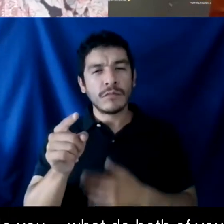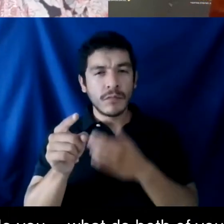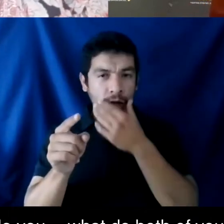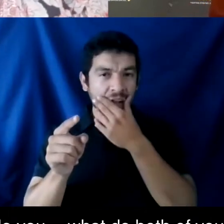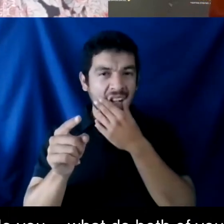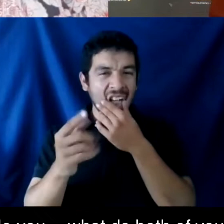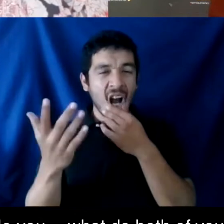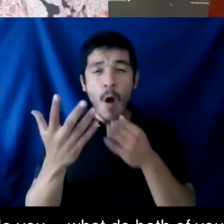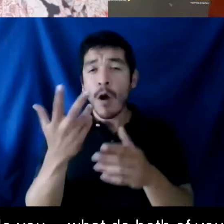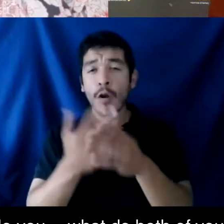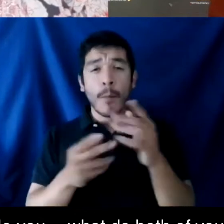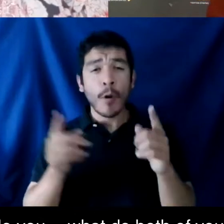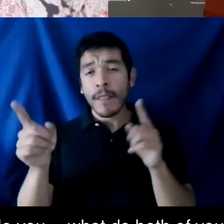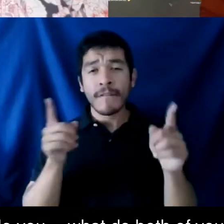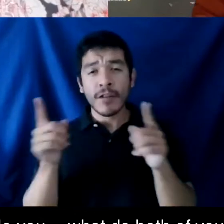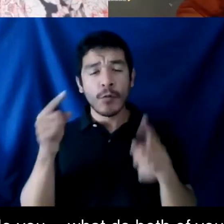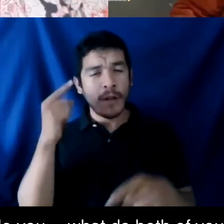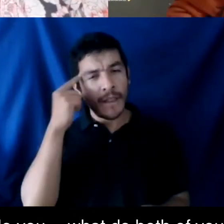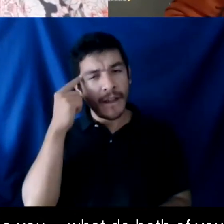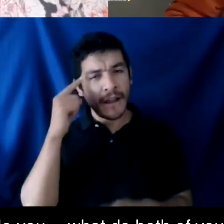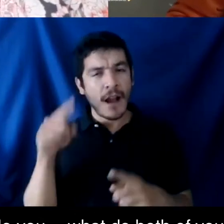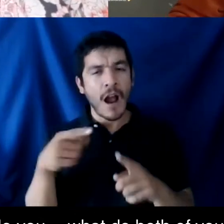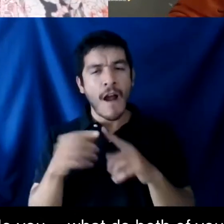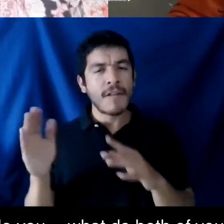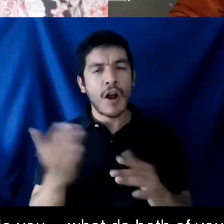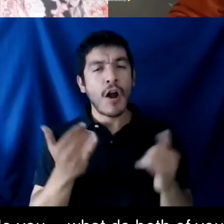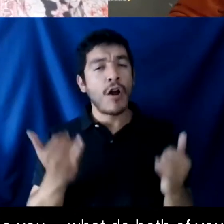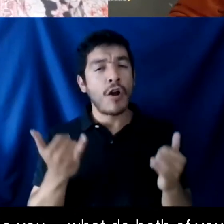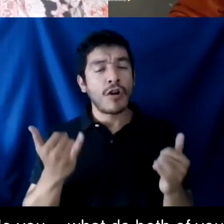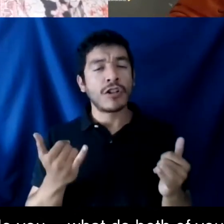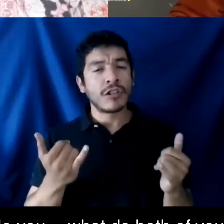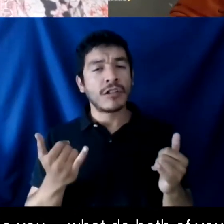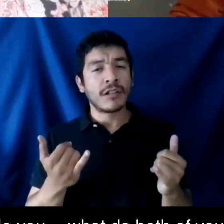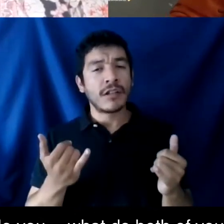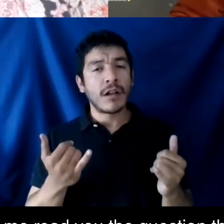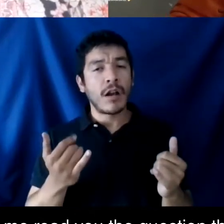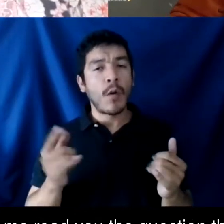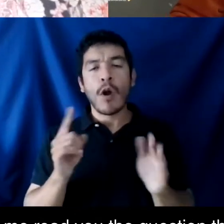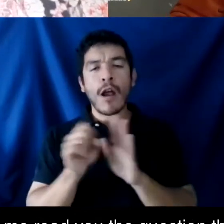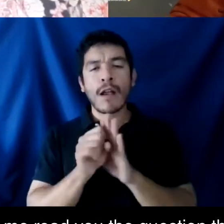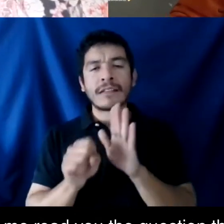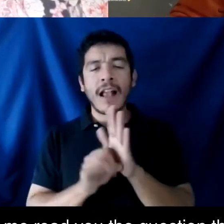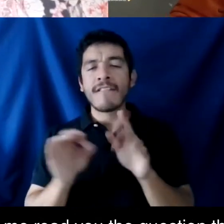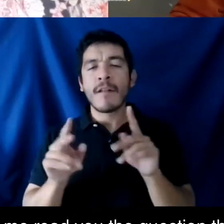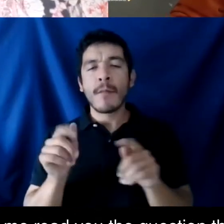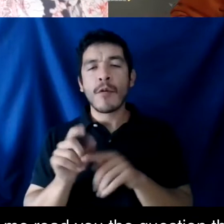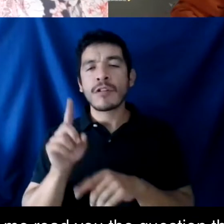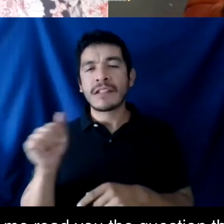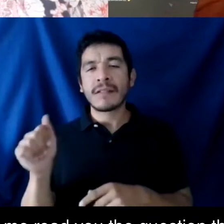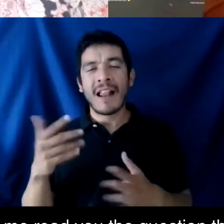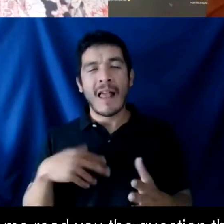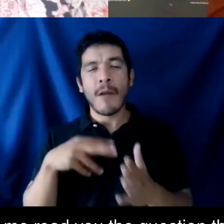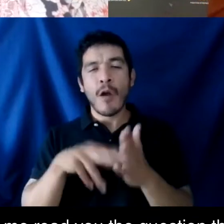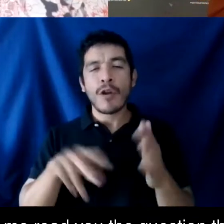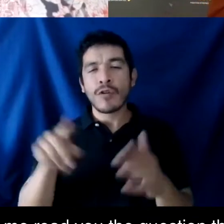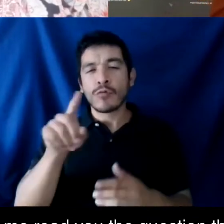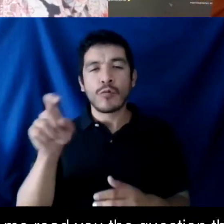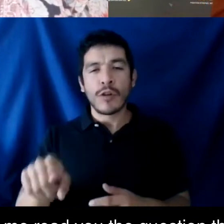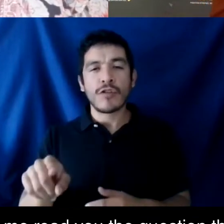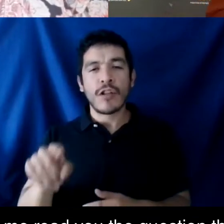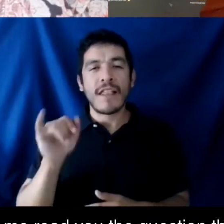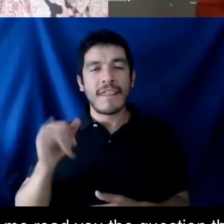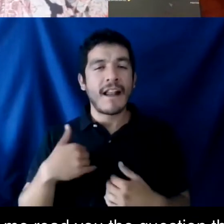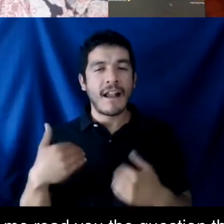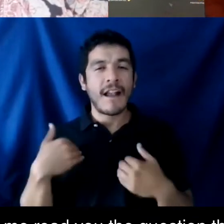What do both of you think of the current state of people with disabilities? Let me read you the question that